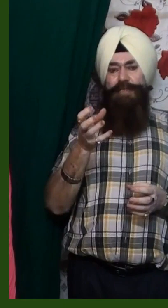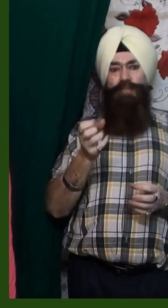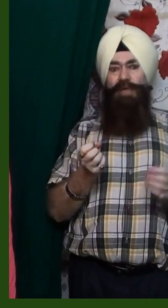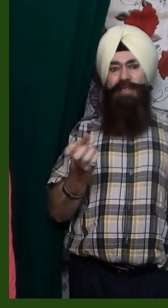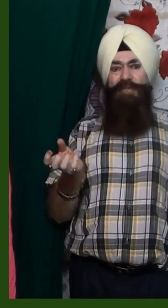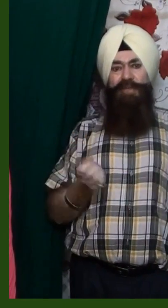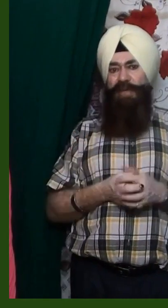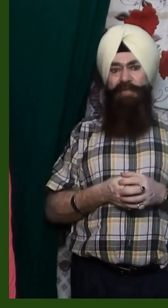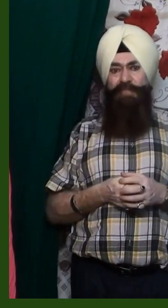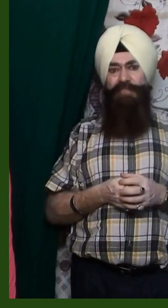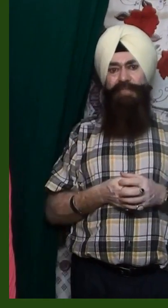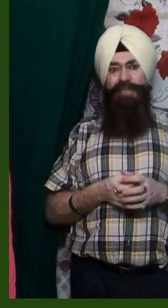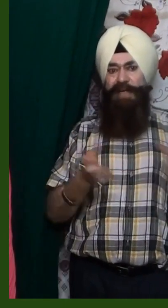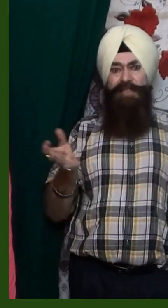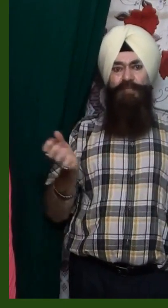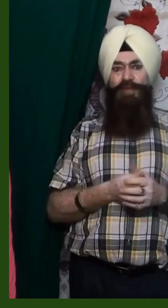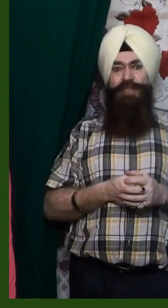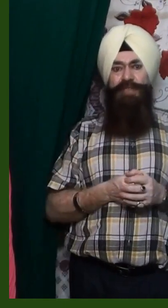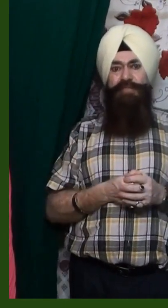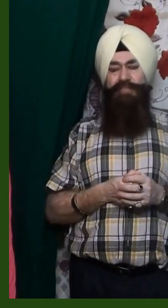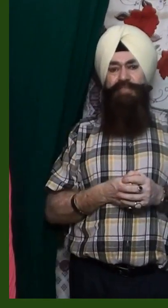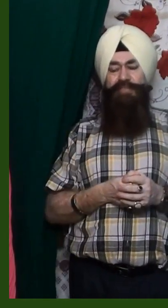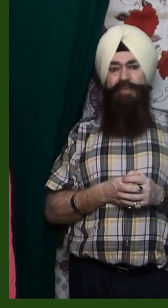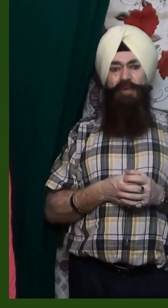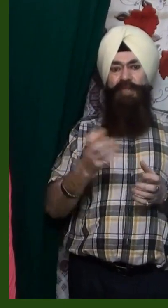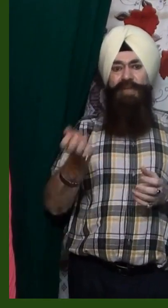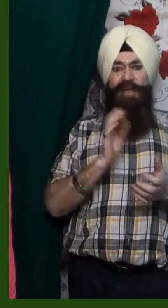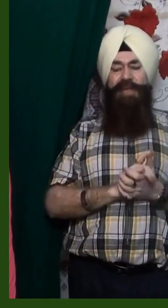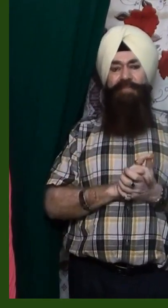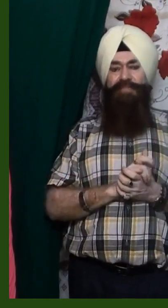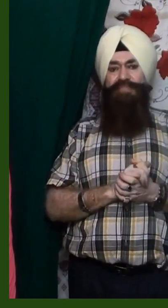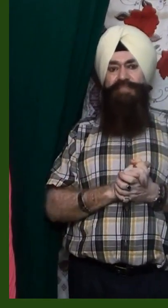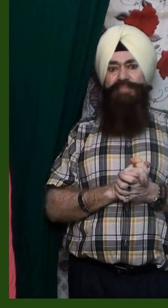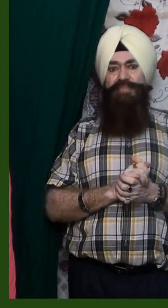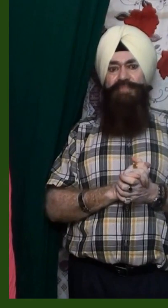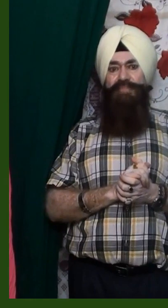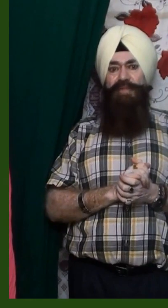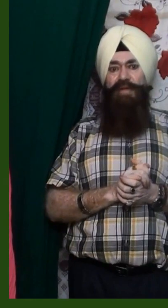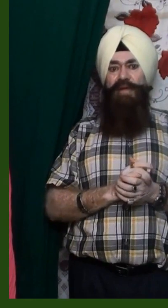and that is pull is everywhere. That is the force of gravity.